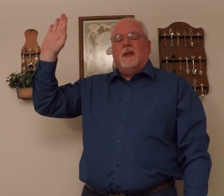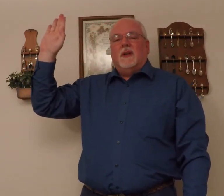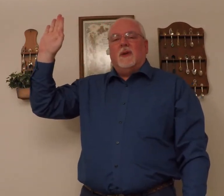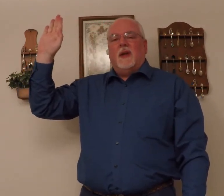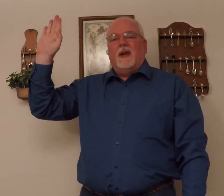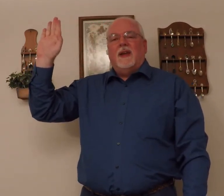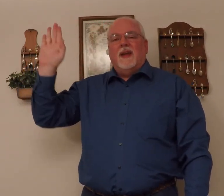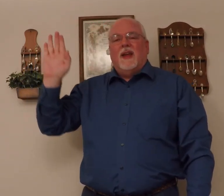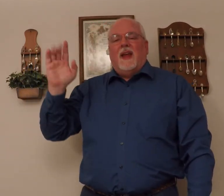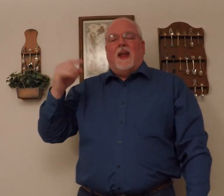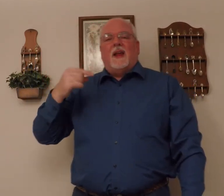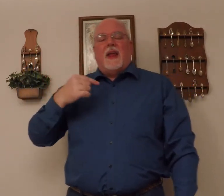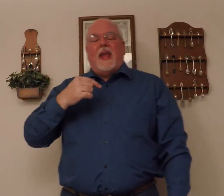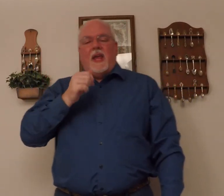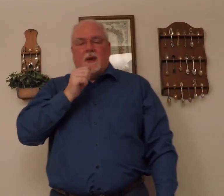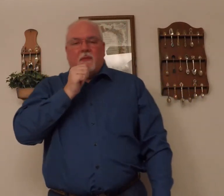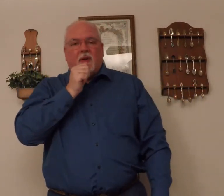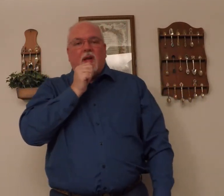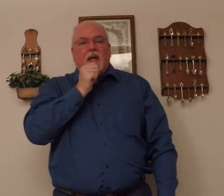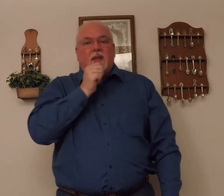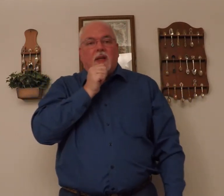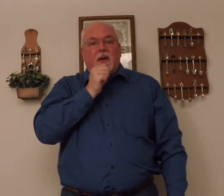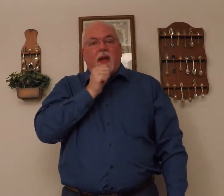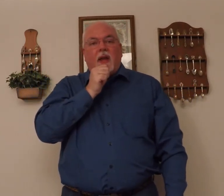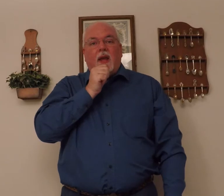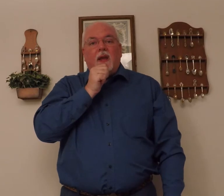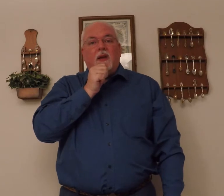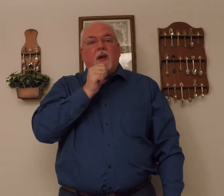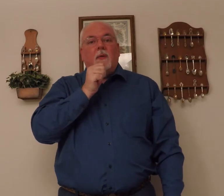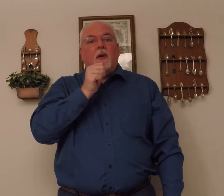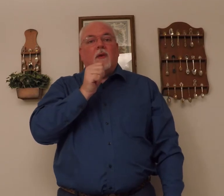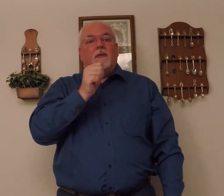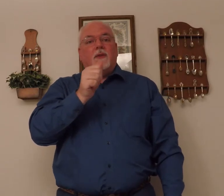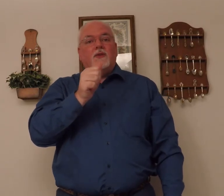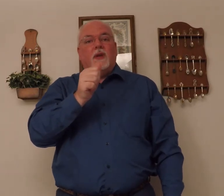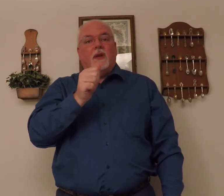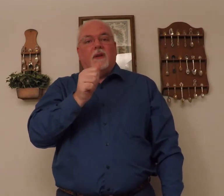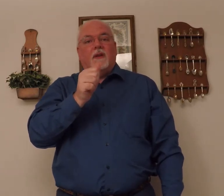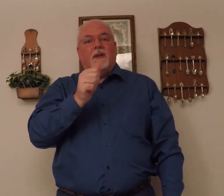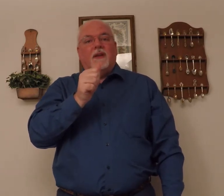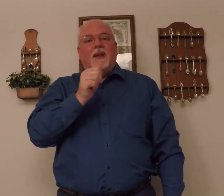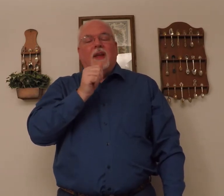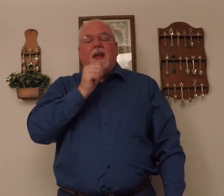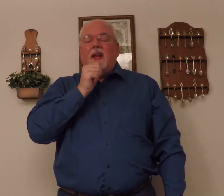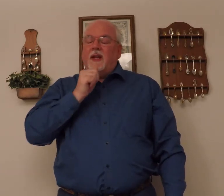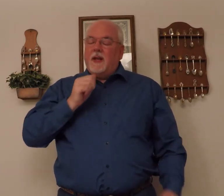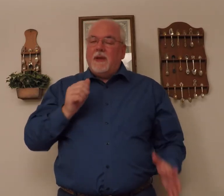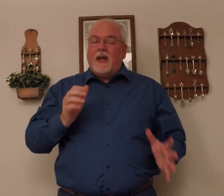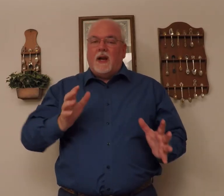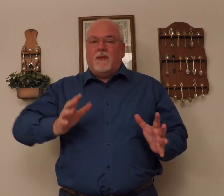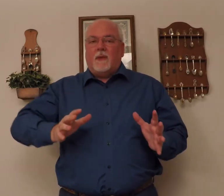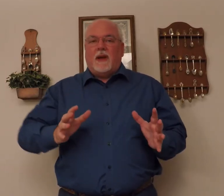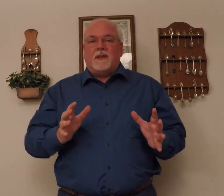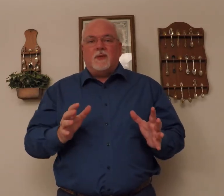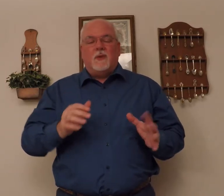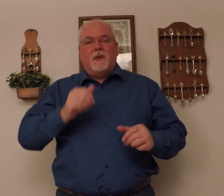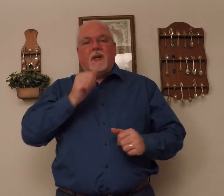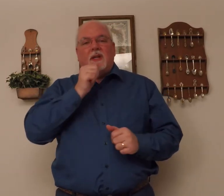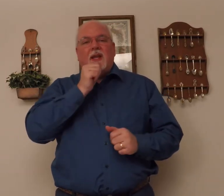Okay? Am is the letter A coming off of the chin. You need to be careful about this one, because